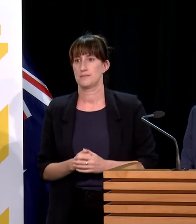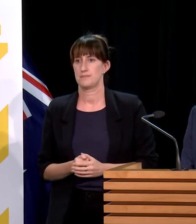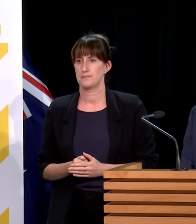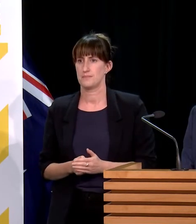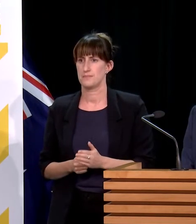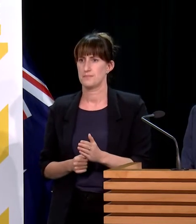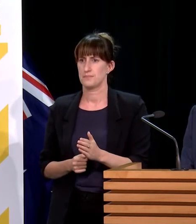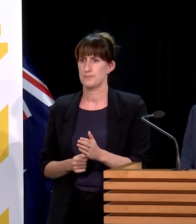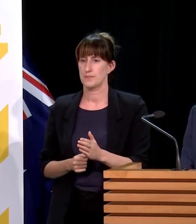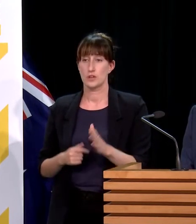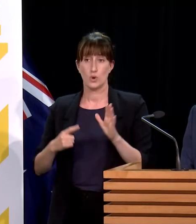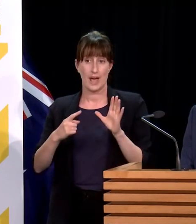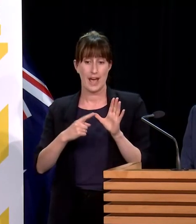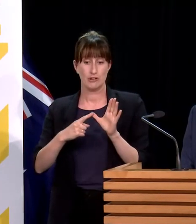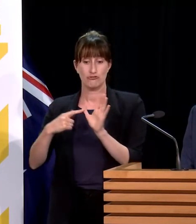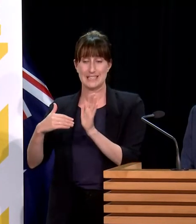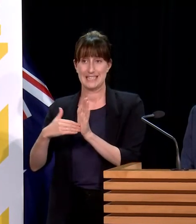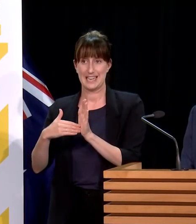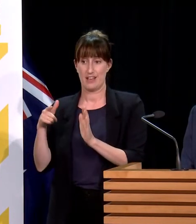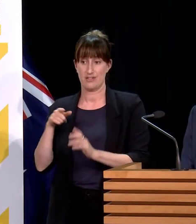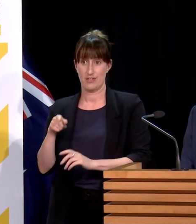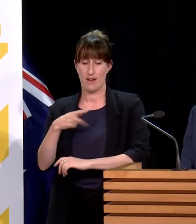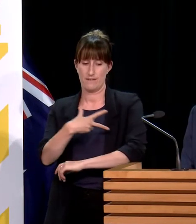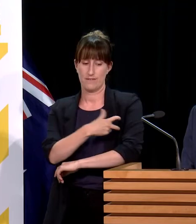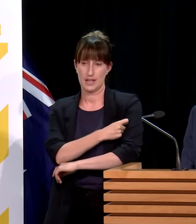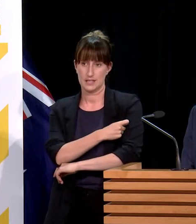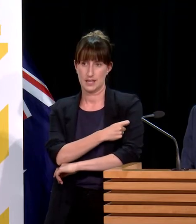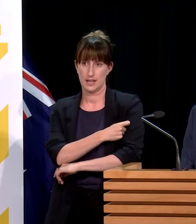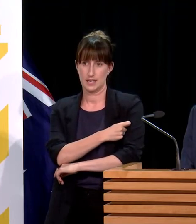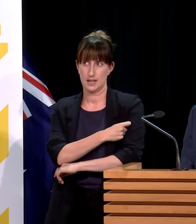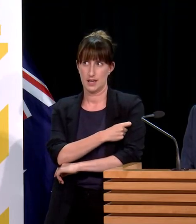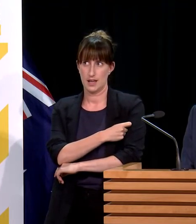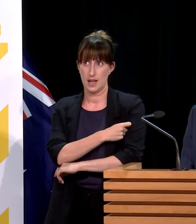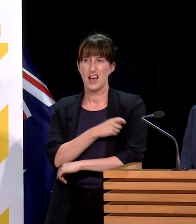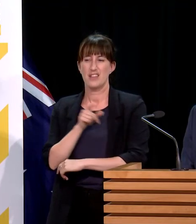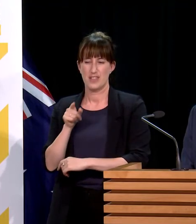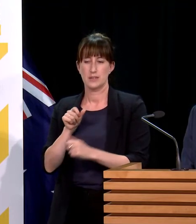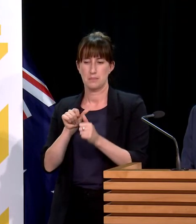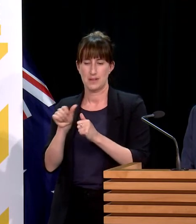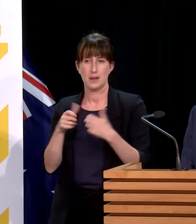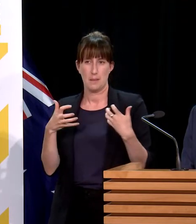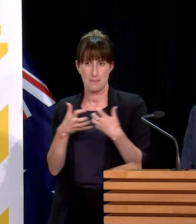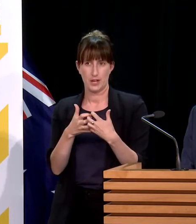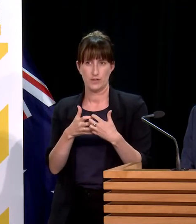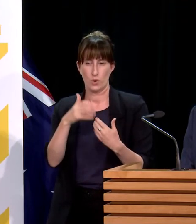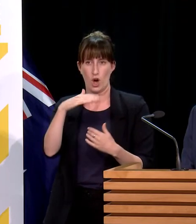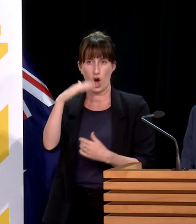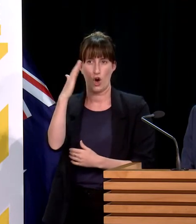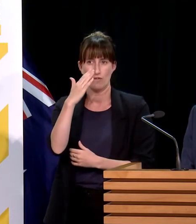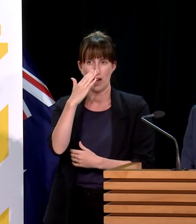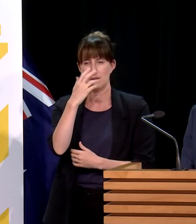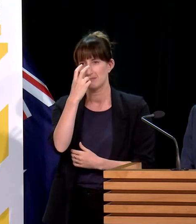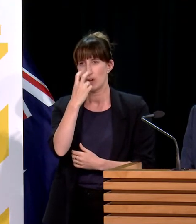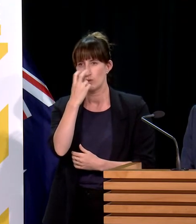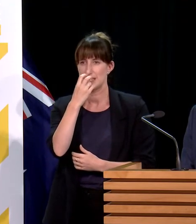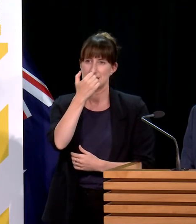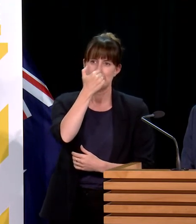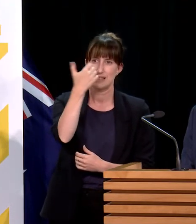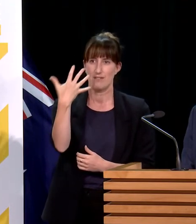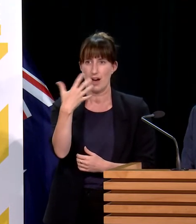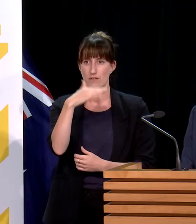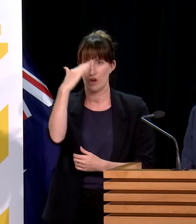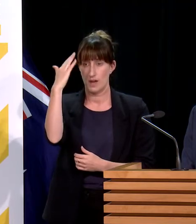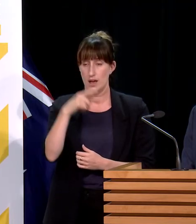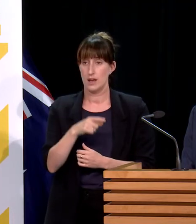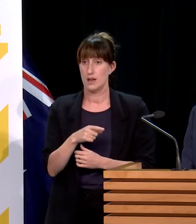those AstraZeneca vaccines that are most suitable to those over 65 may depend on where in the schedule